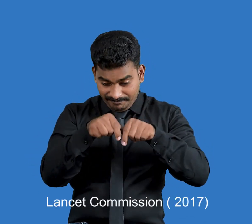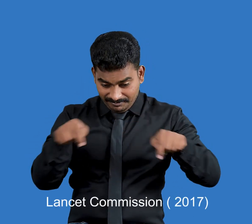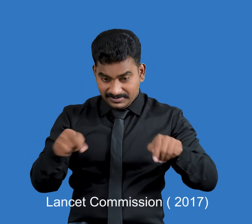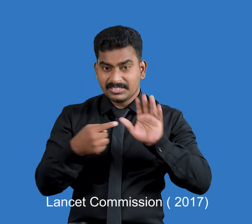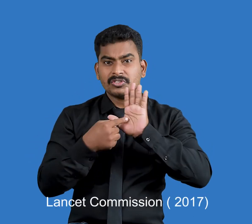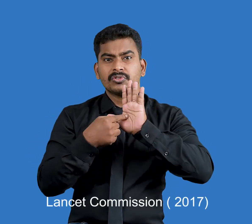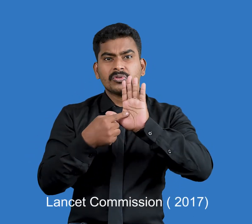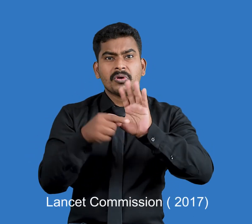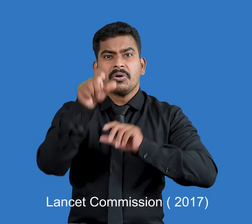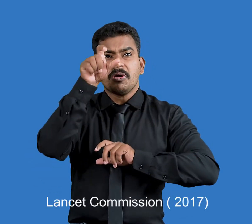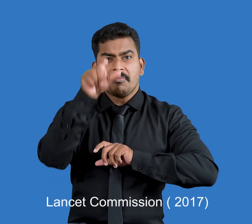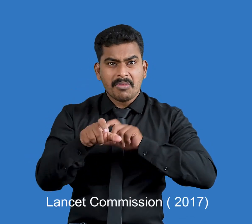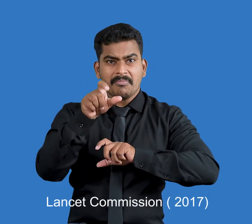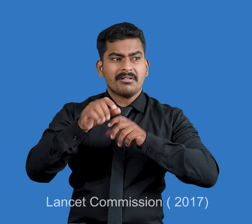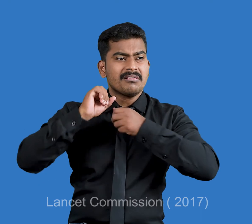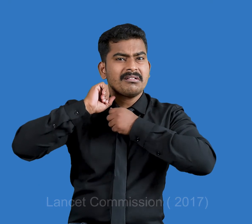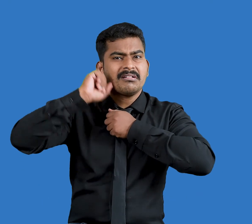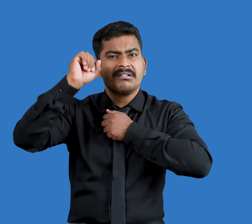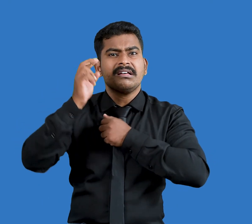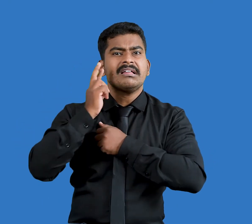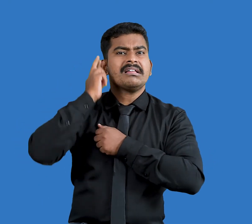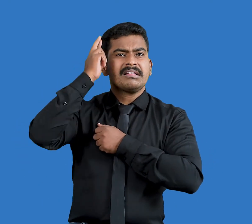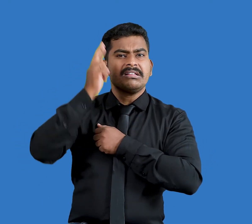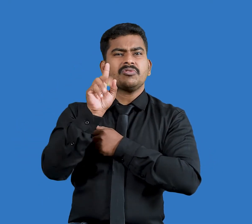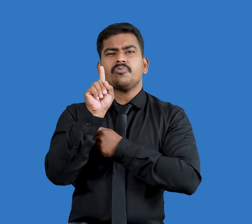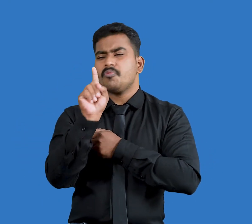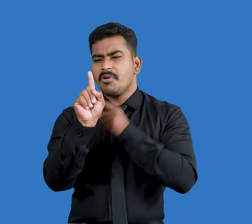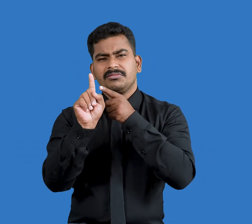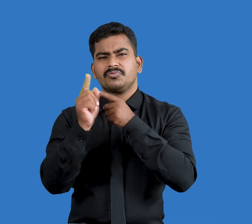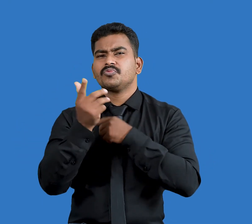on all aspects of serious health related suffering.